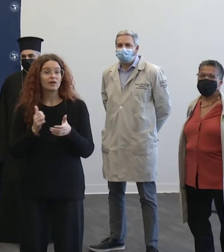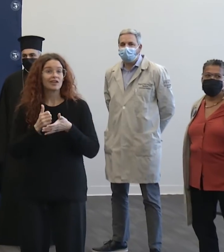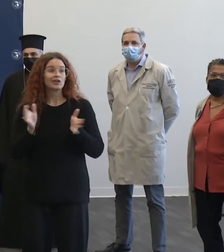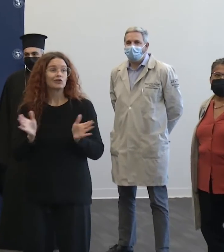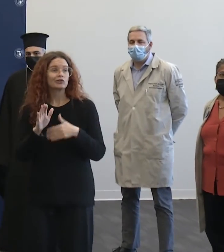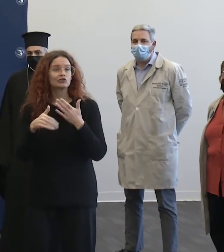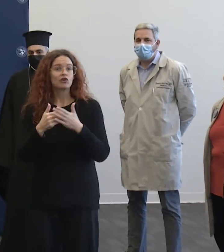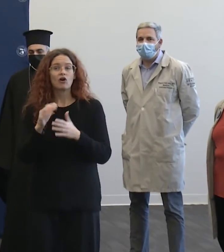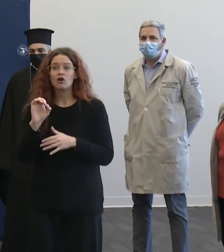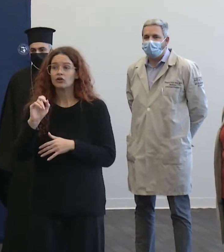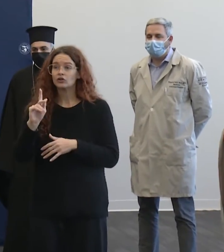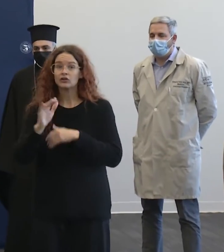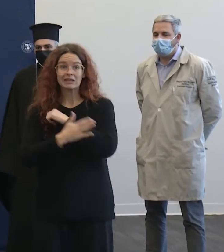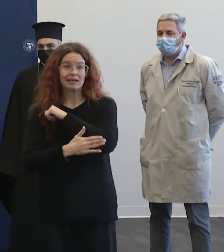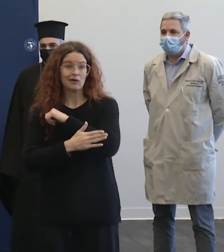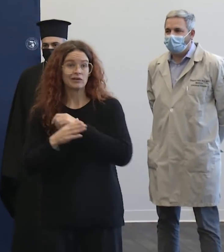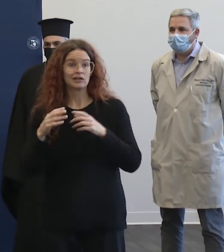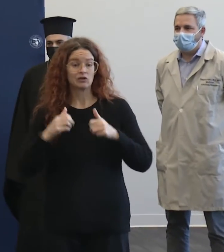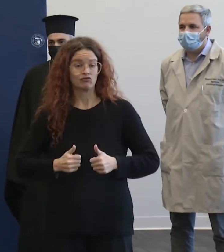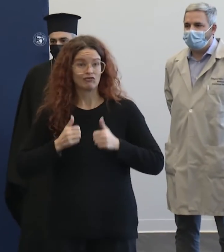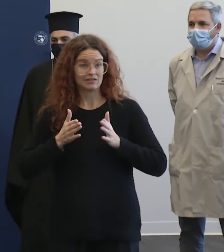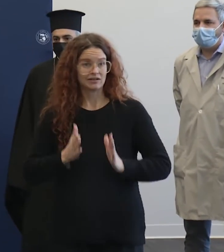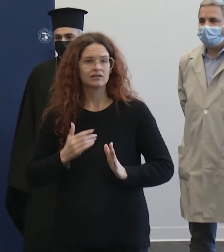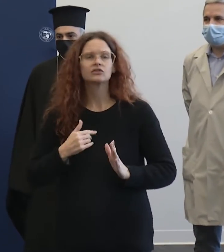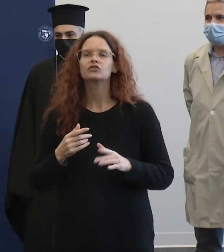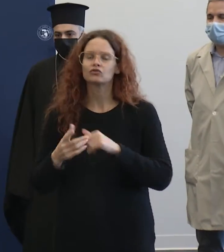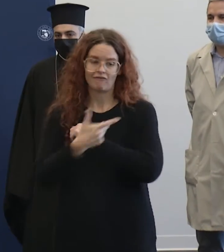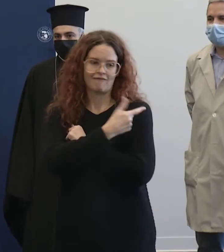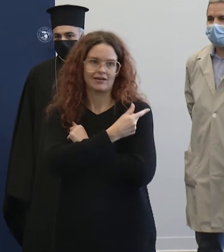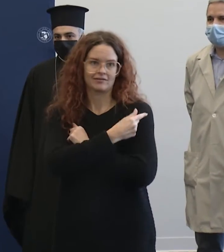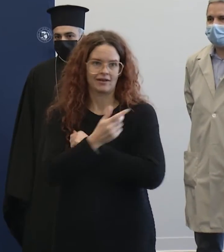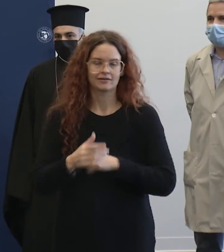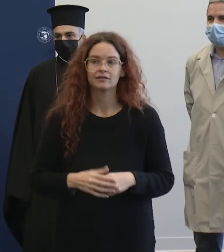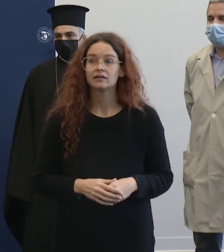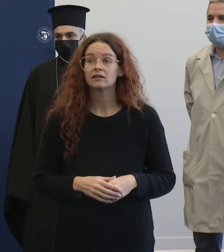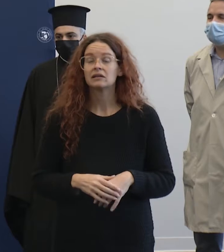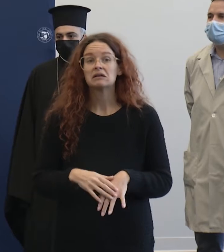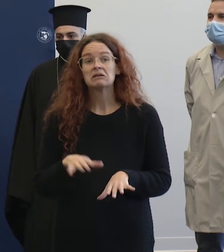vaccinated against COVID-19. I'm pleased to say that nearly